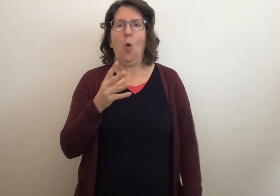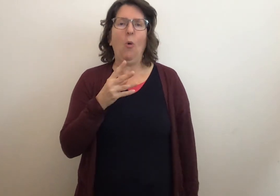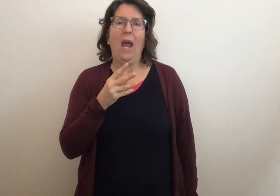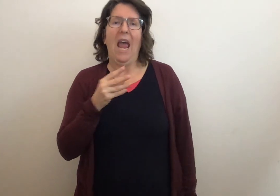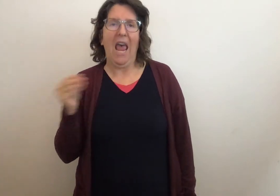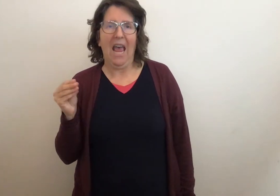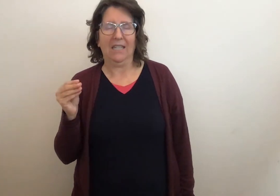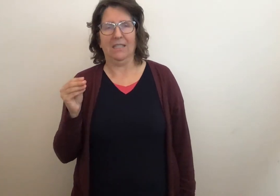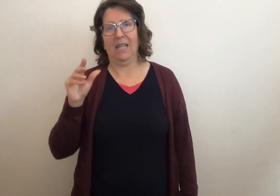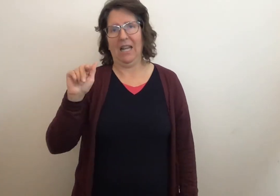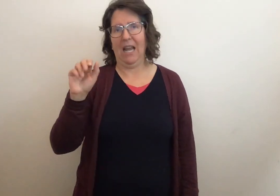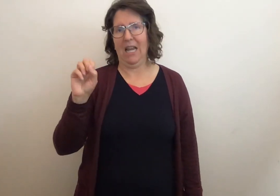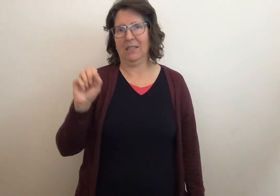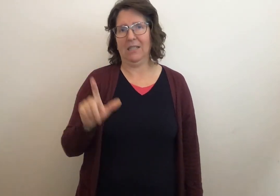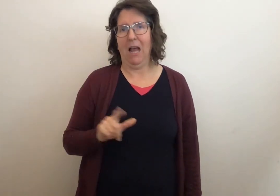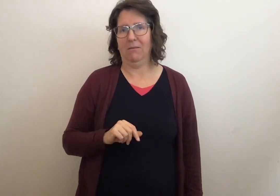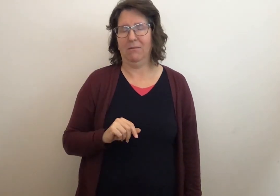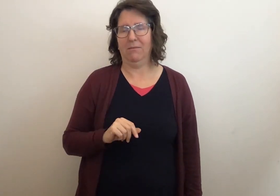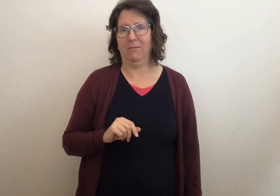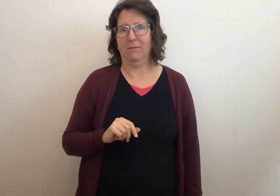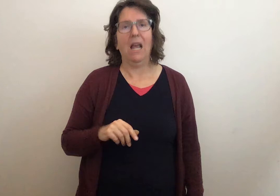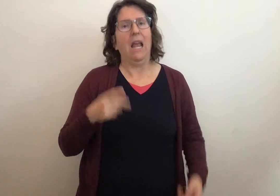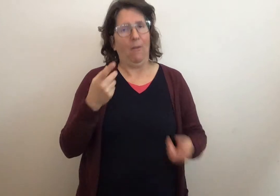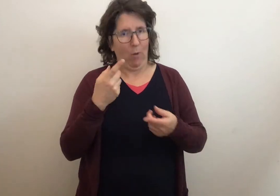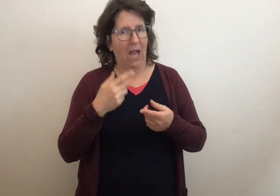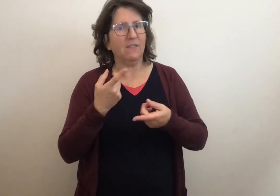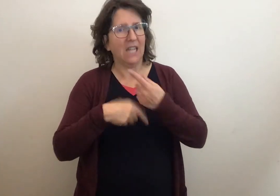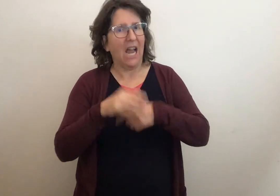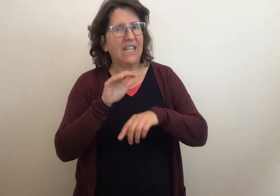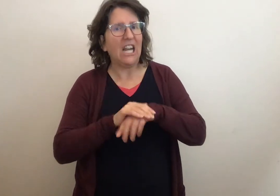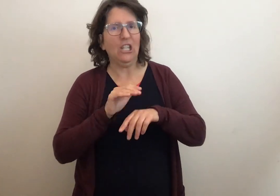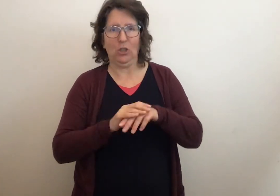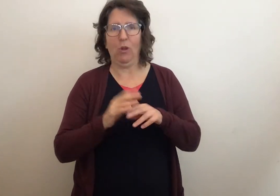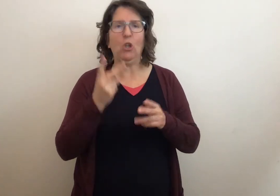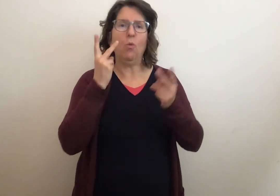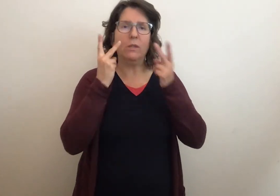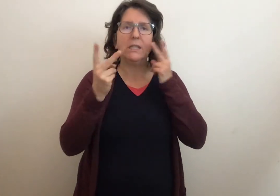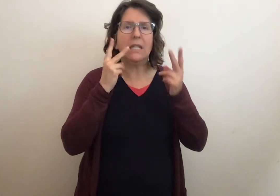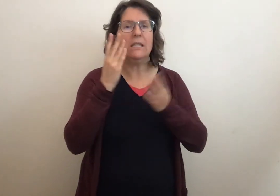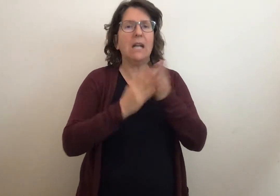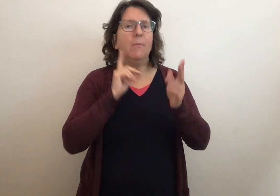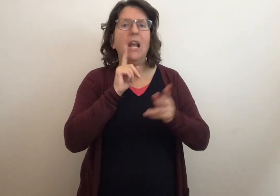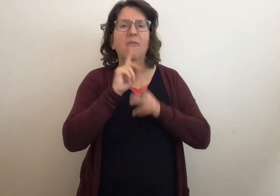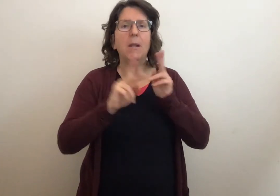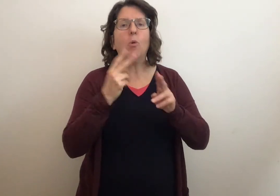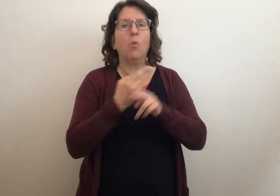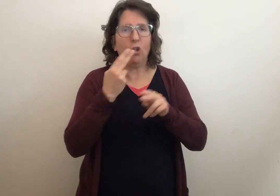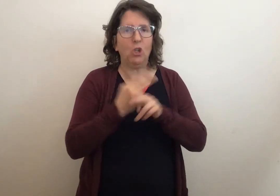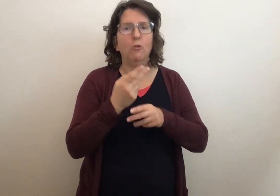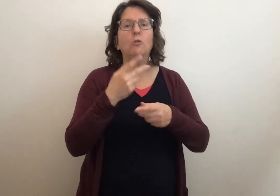no and in ASL. We have signed English when you will see some deaf people will use